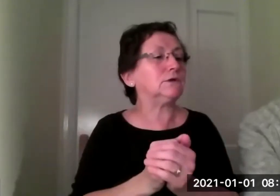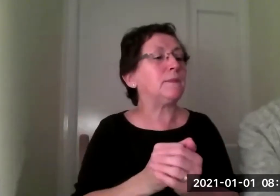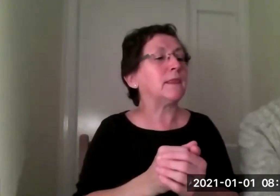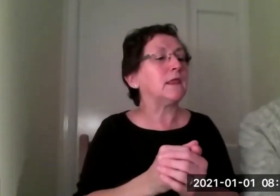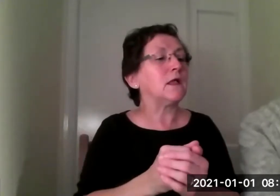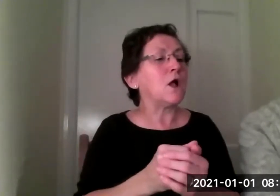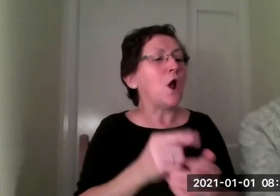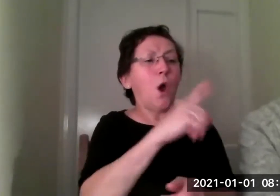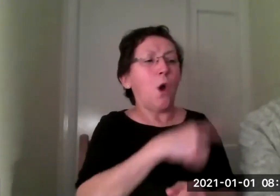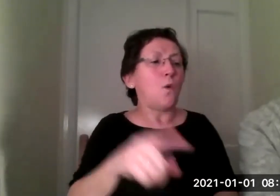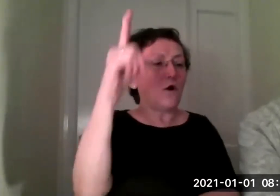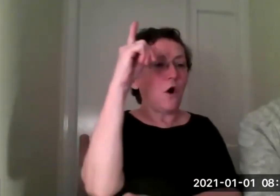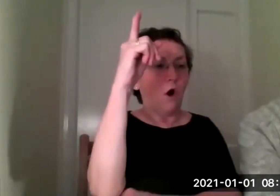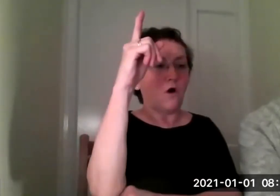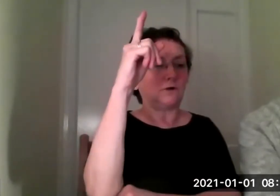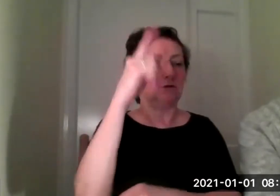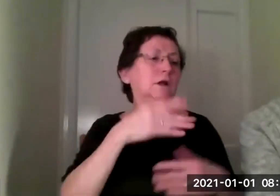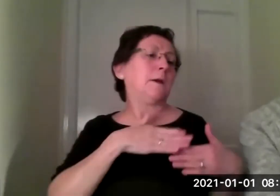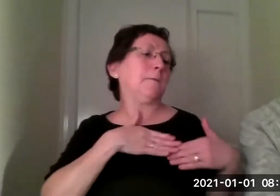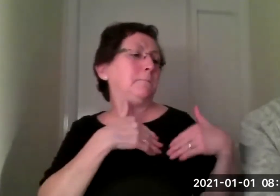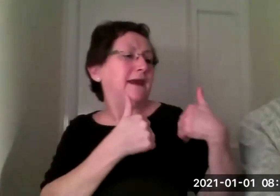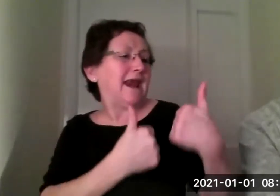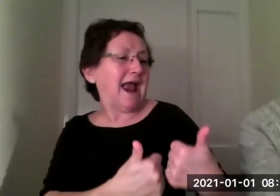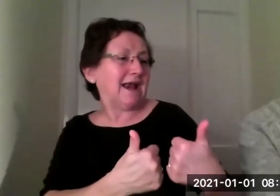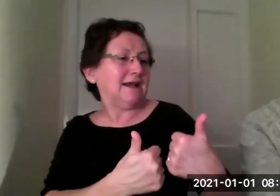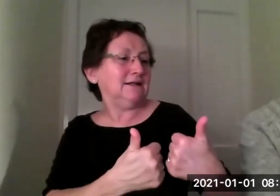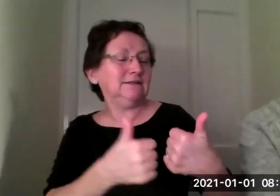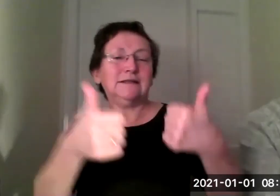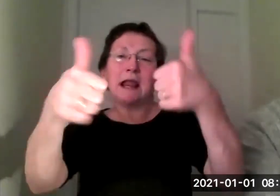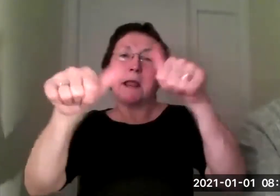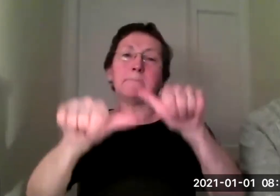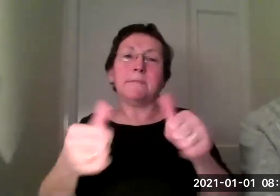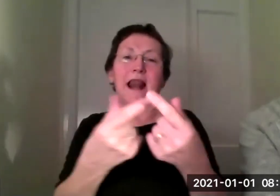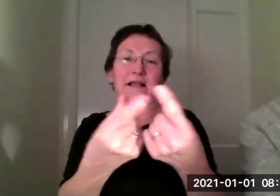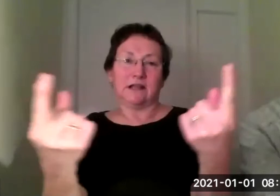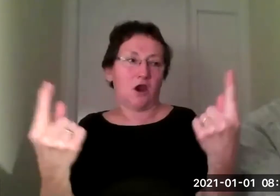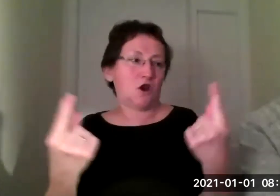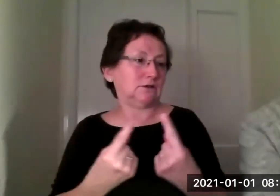Response: O God, be kind and bless us.